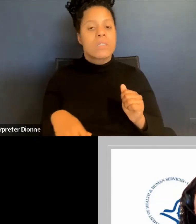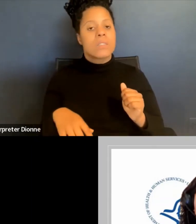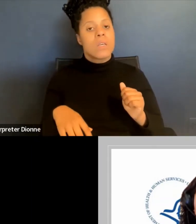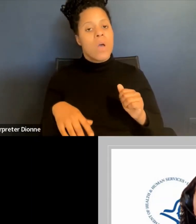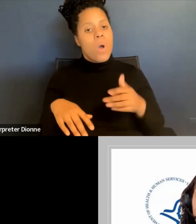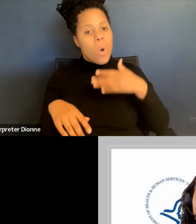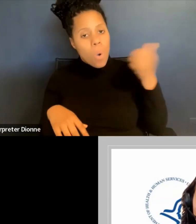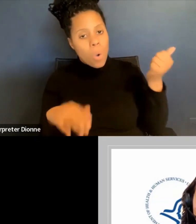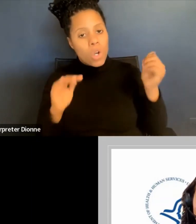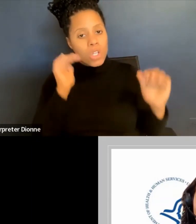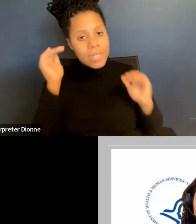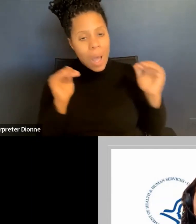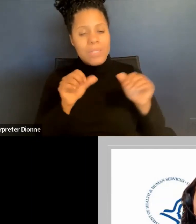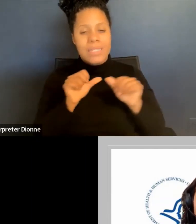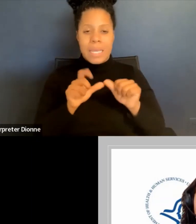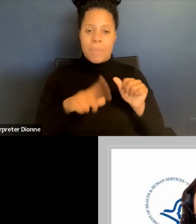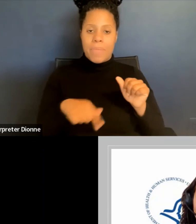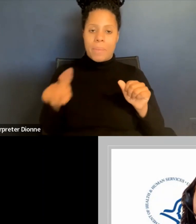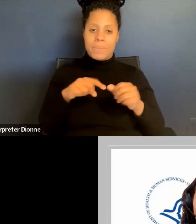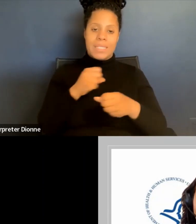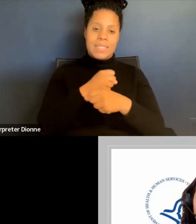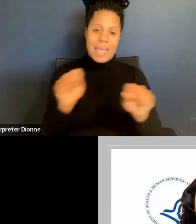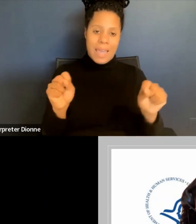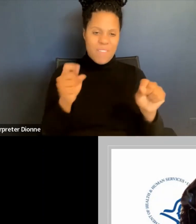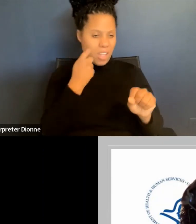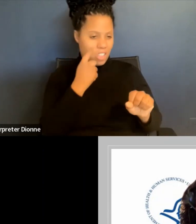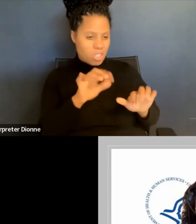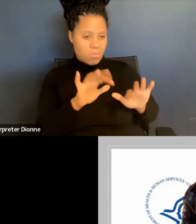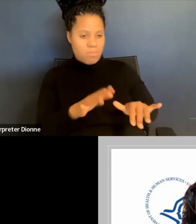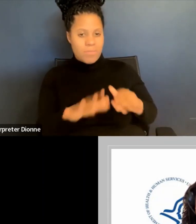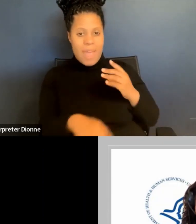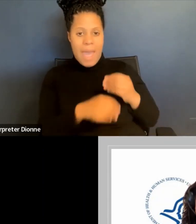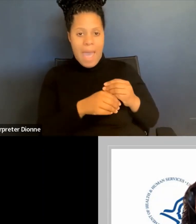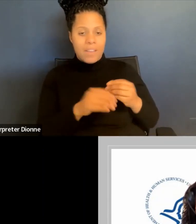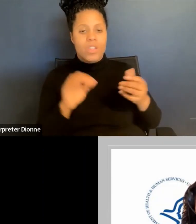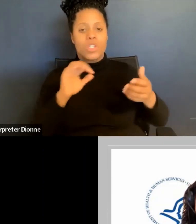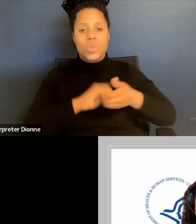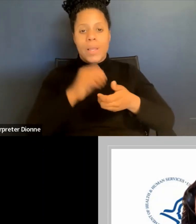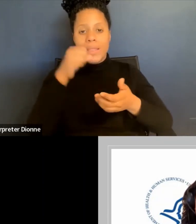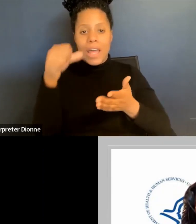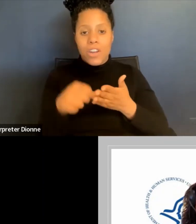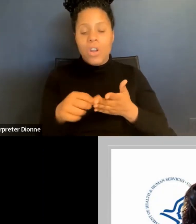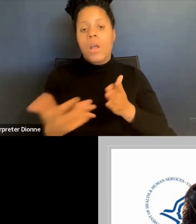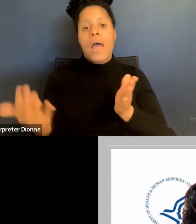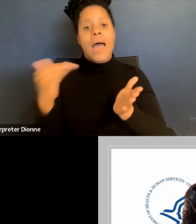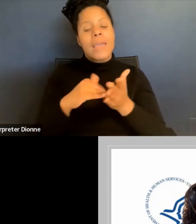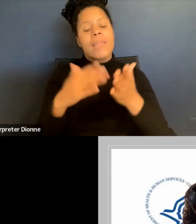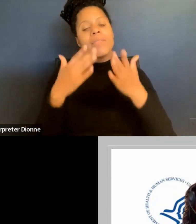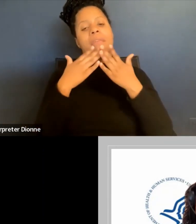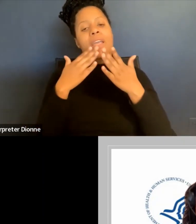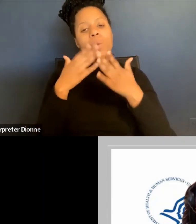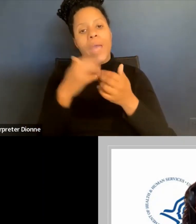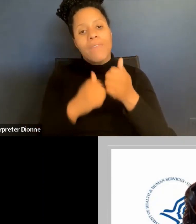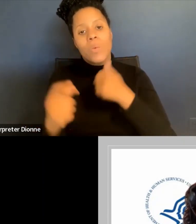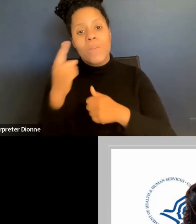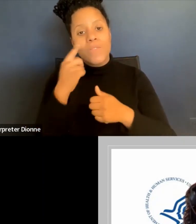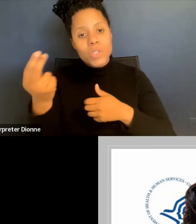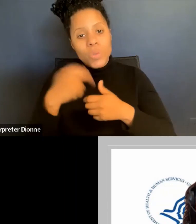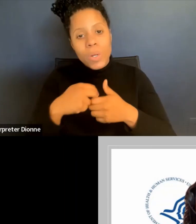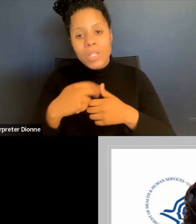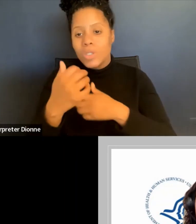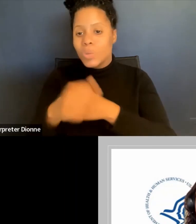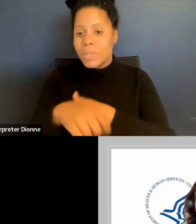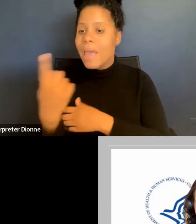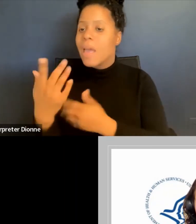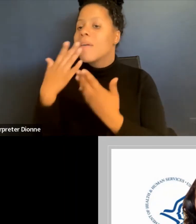the link in to the joint letter. And again, thank you everyone for joining today. Thank you, Michelle, to you for